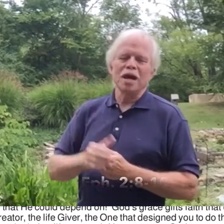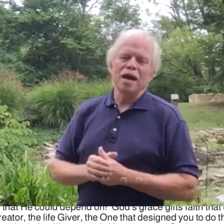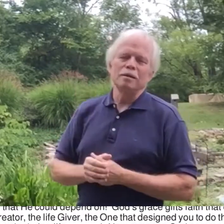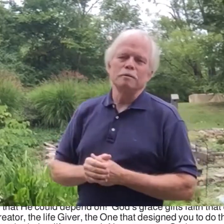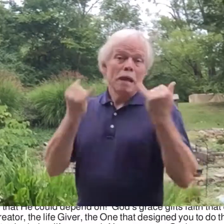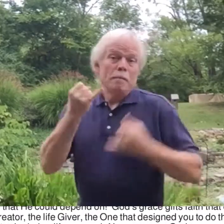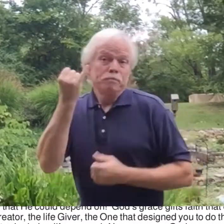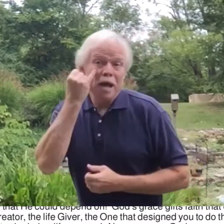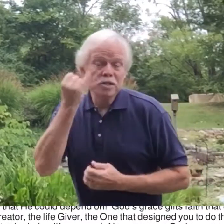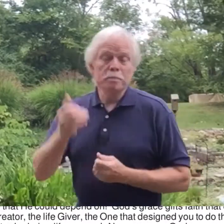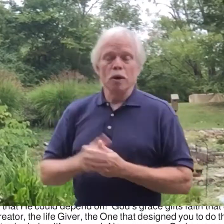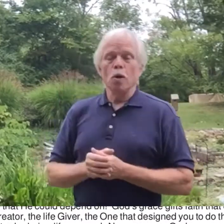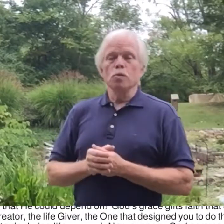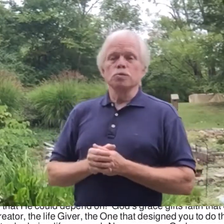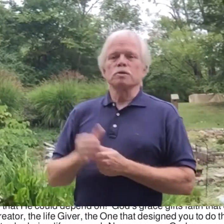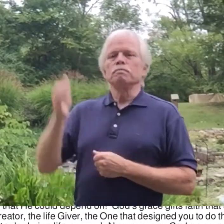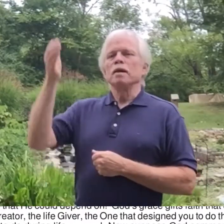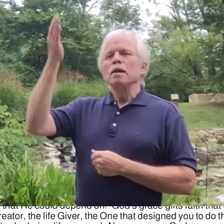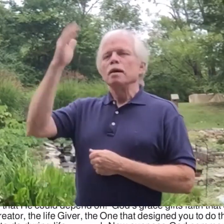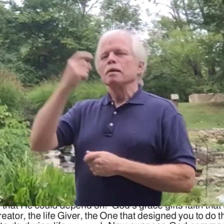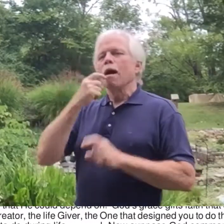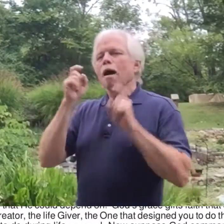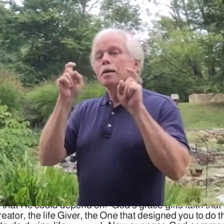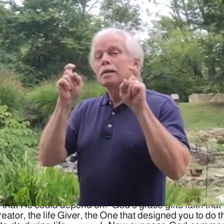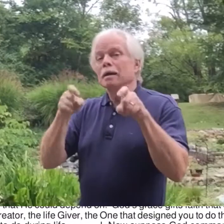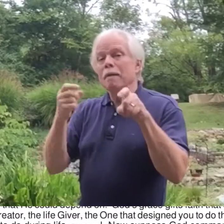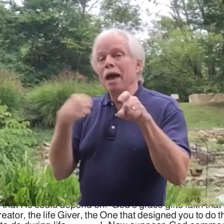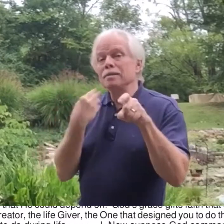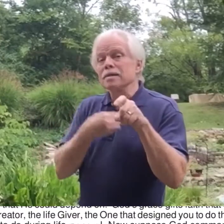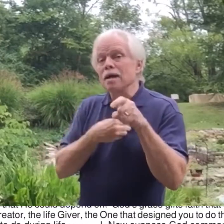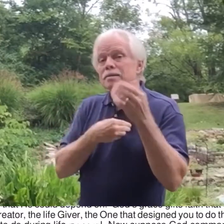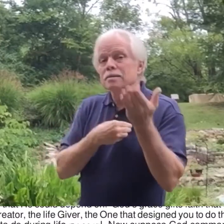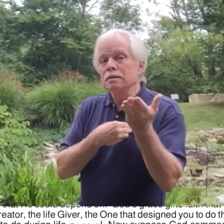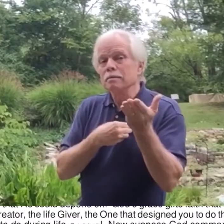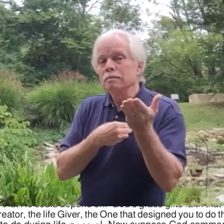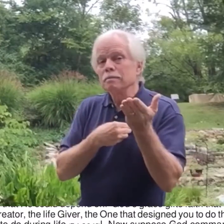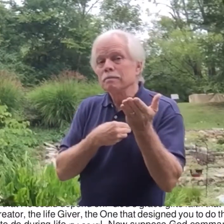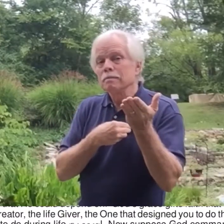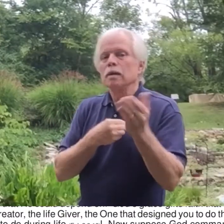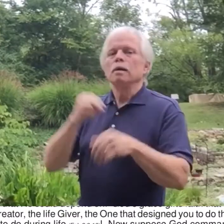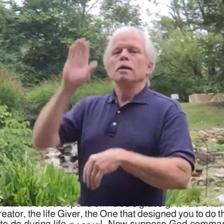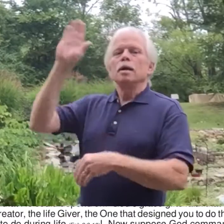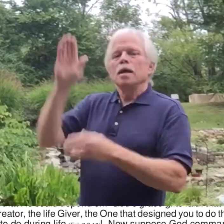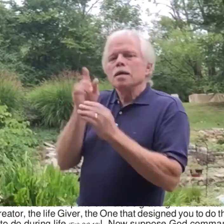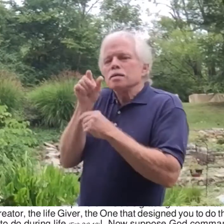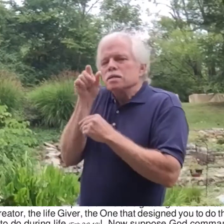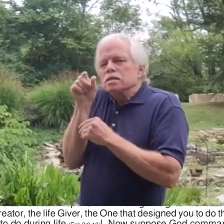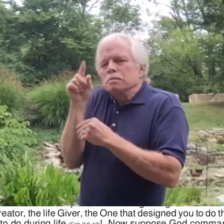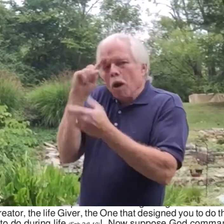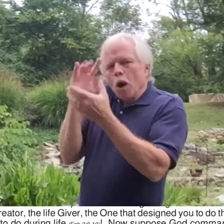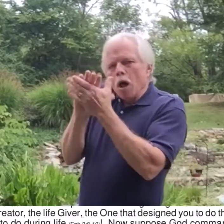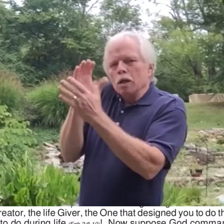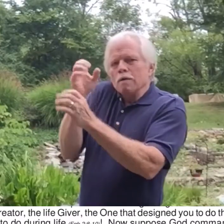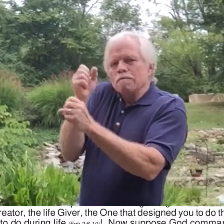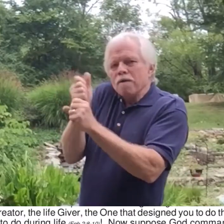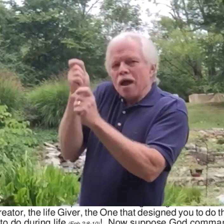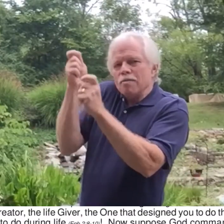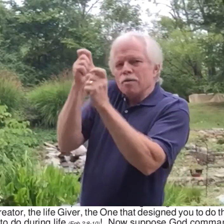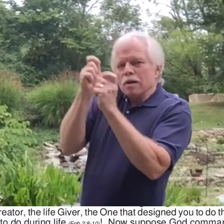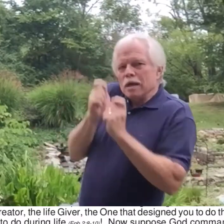10. Now suppose God commands us, His small faith